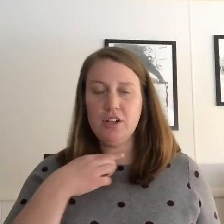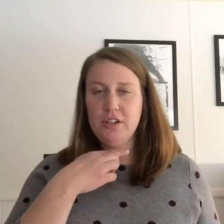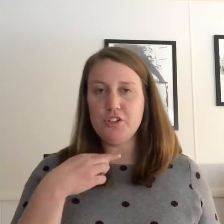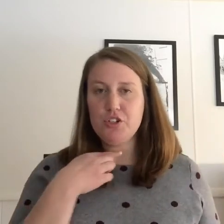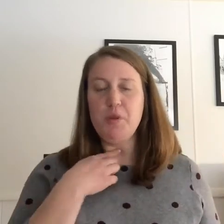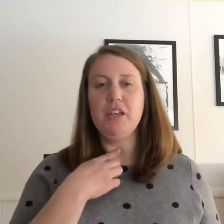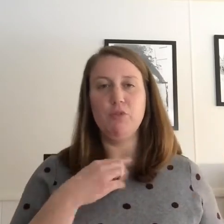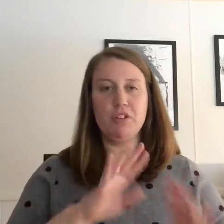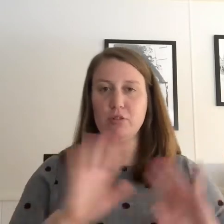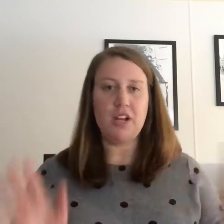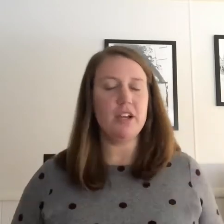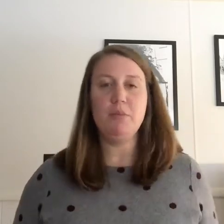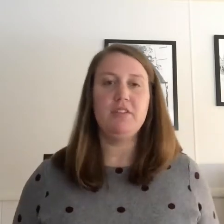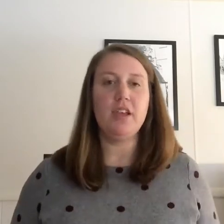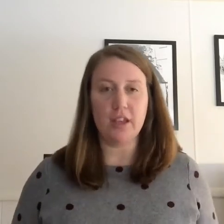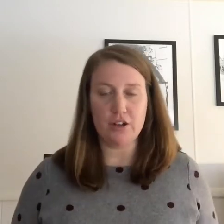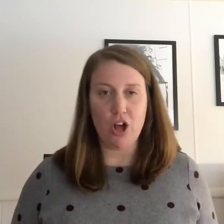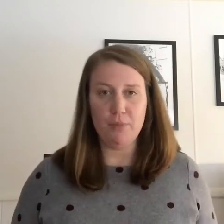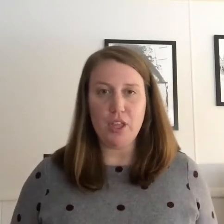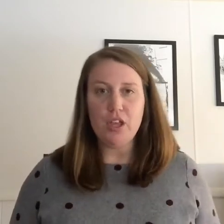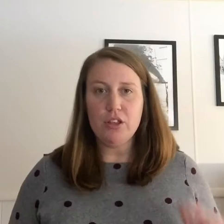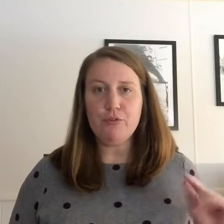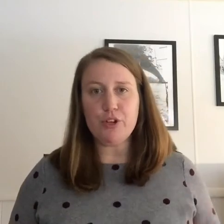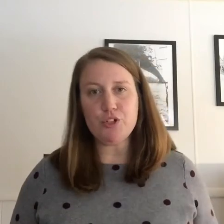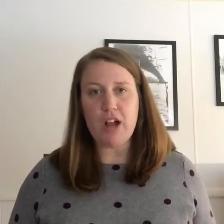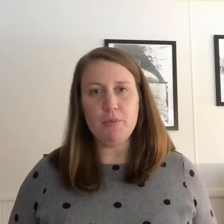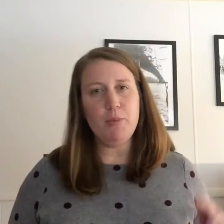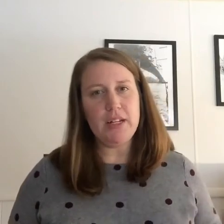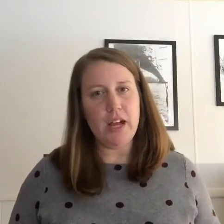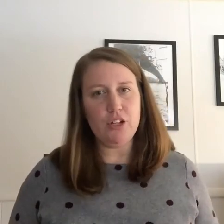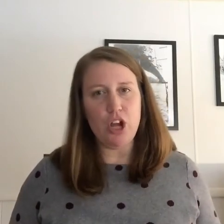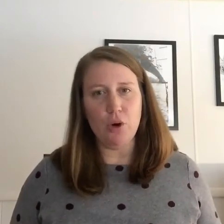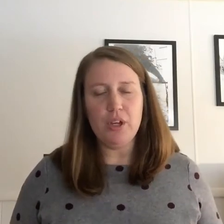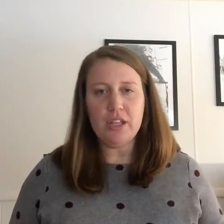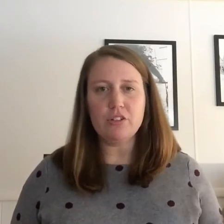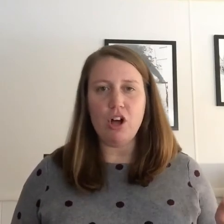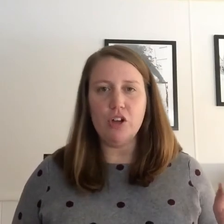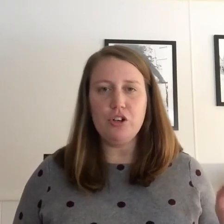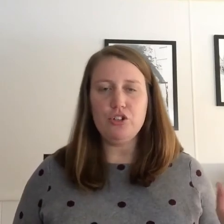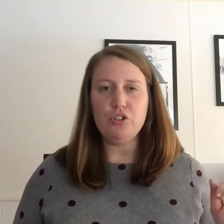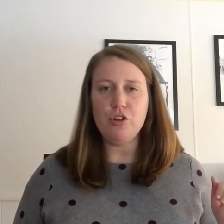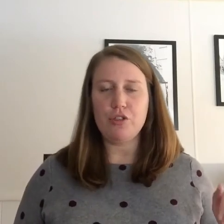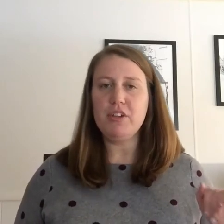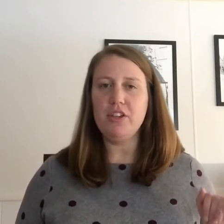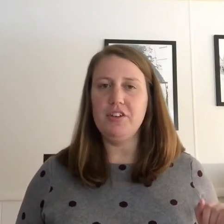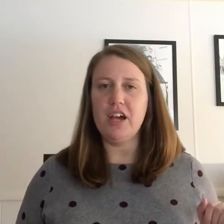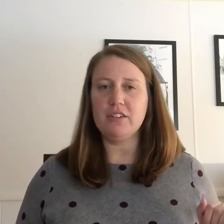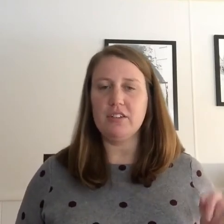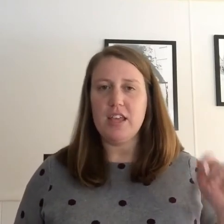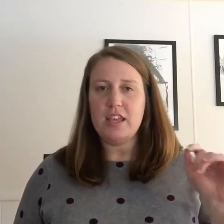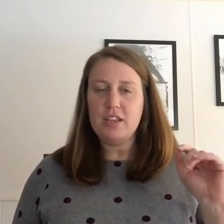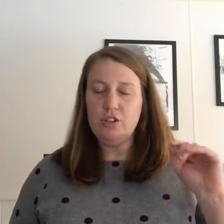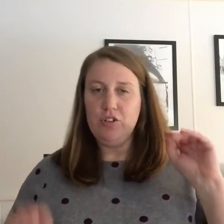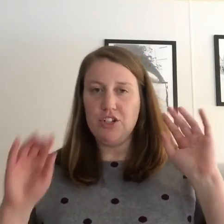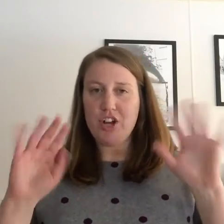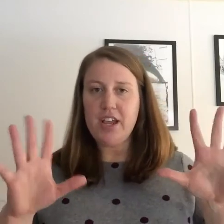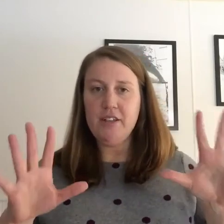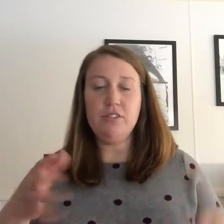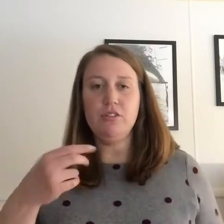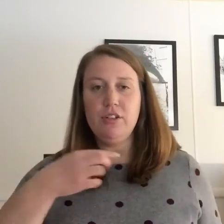to need your speaking voice so we're not going to be singing at all. The first rhyme you might not know it's called three little ducks. You need your hands you need